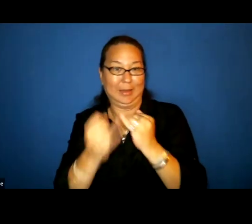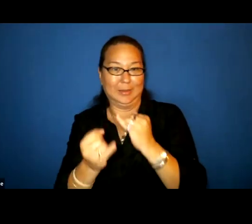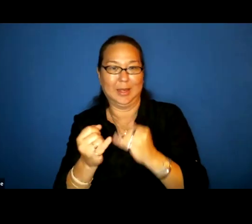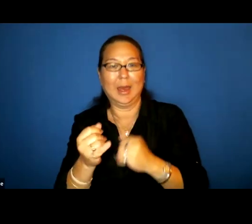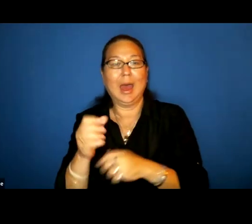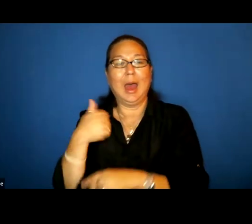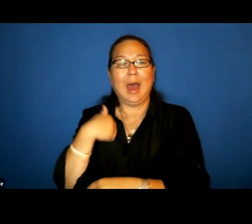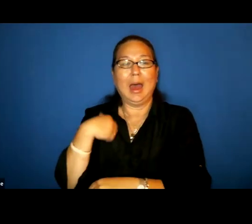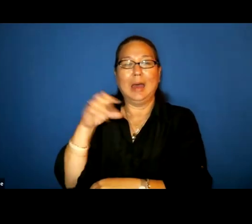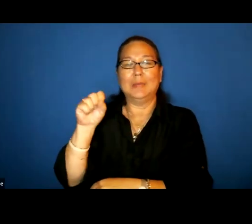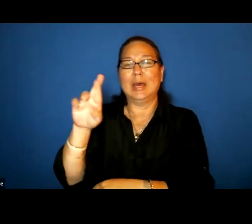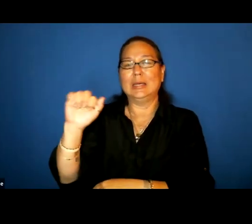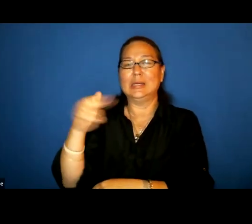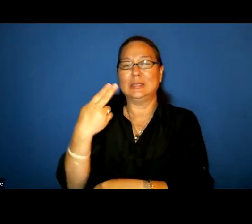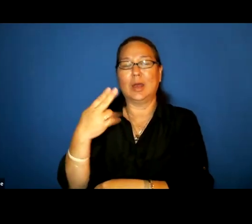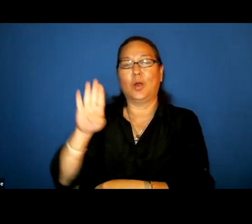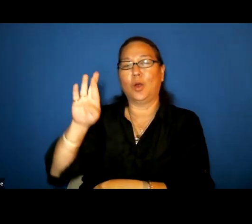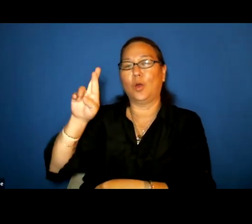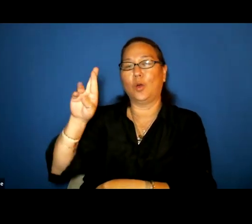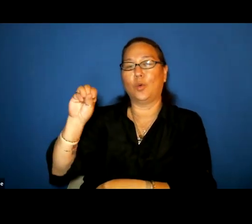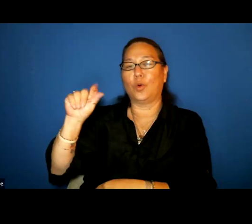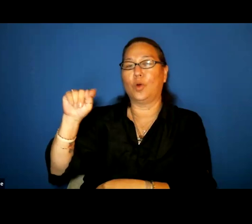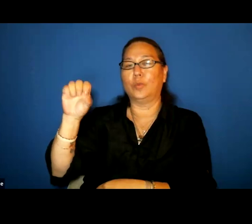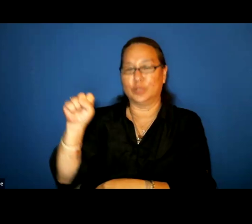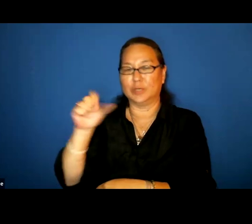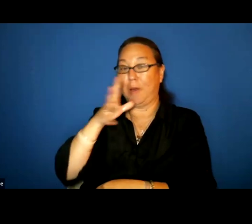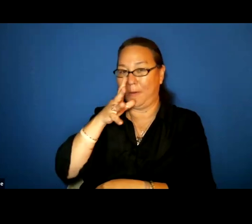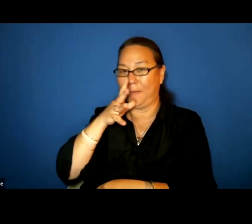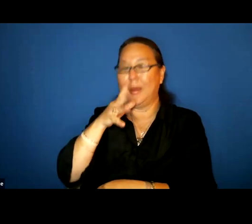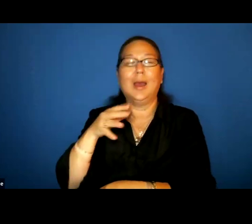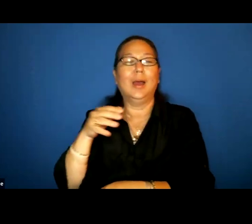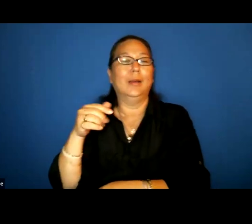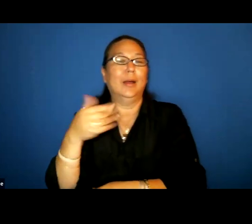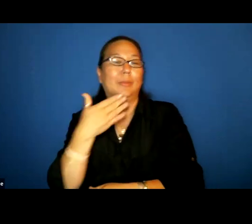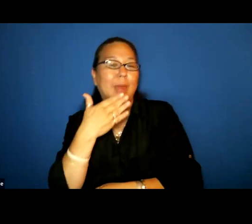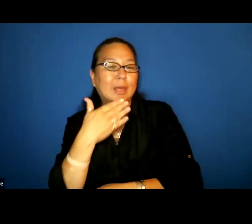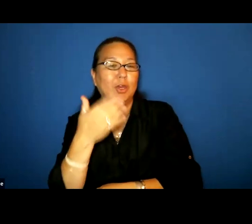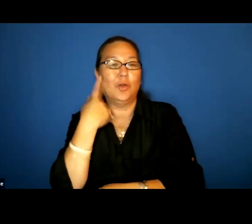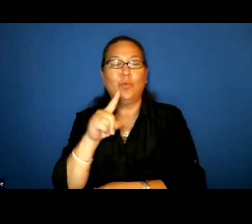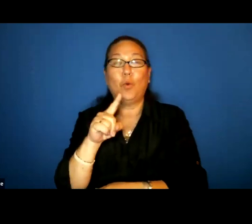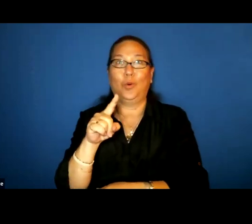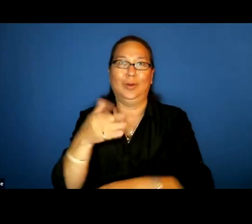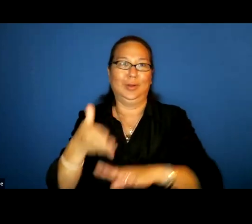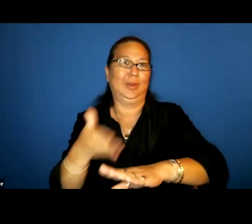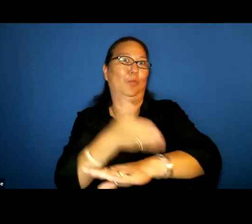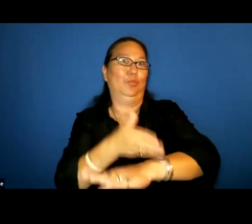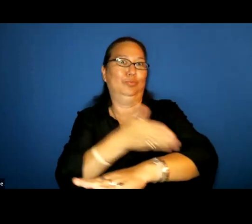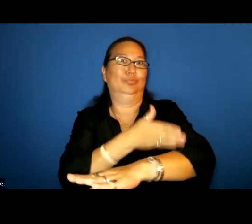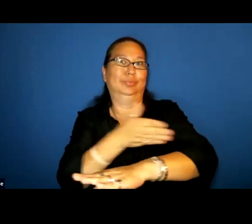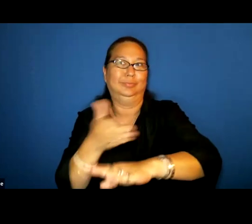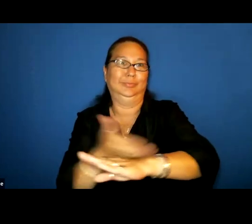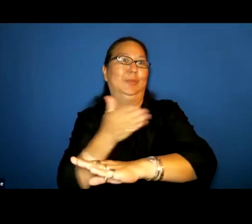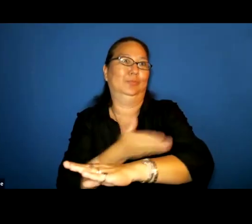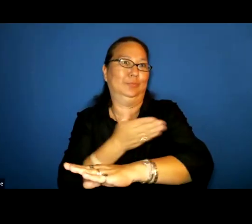you. The work that has been going into the renovations projects, more BPS